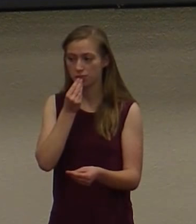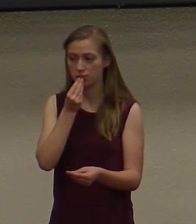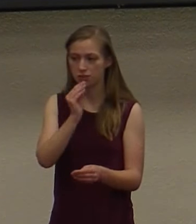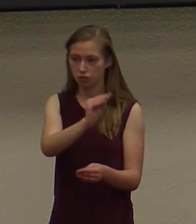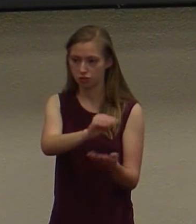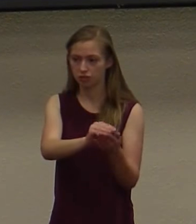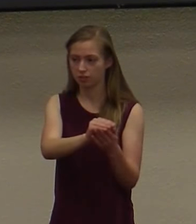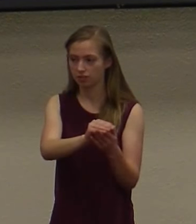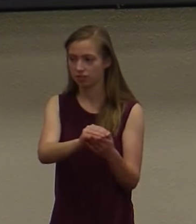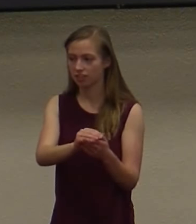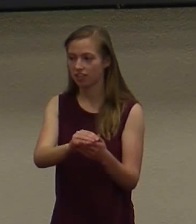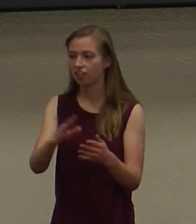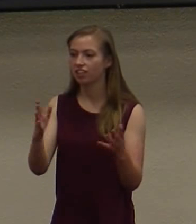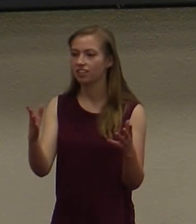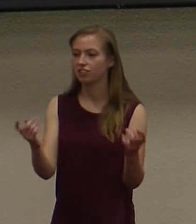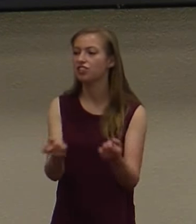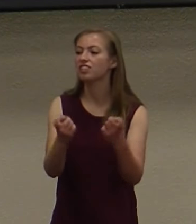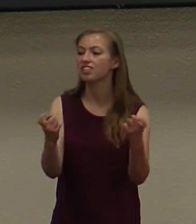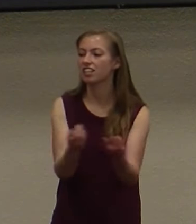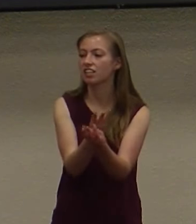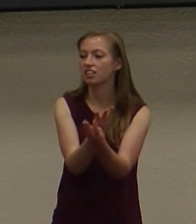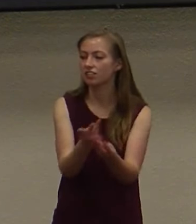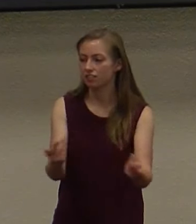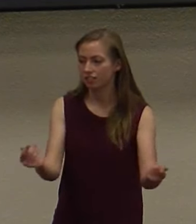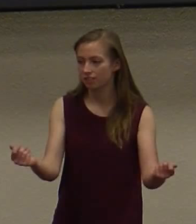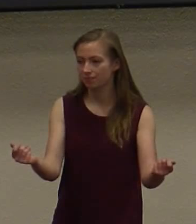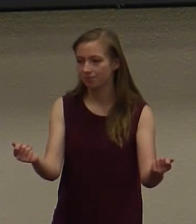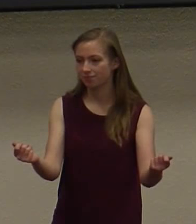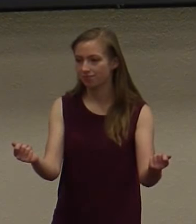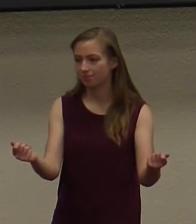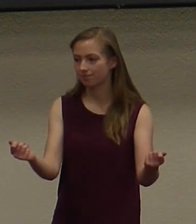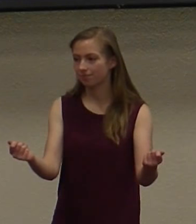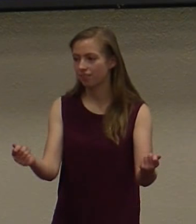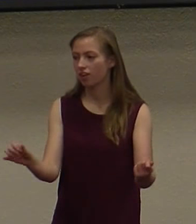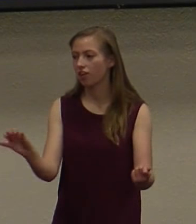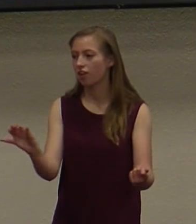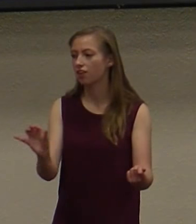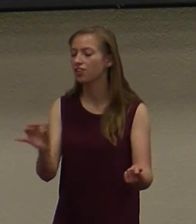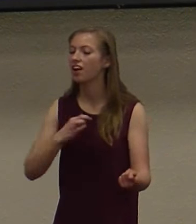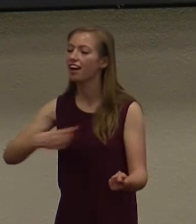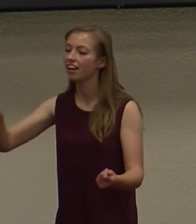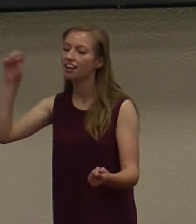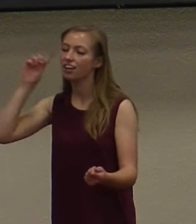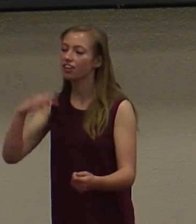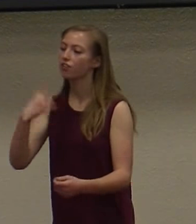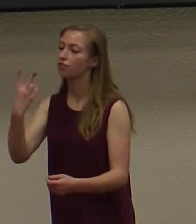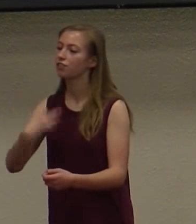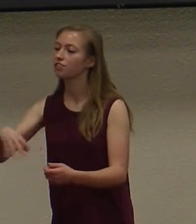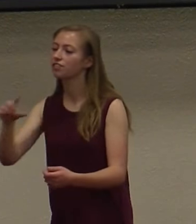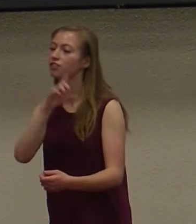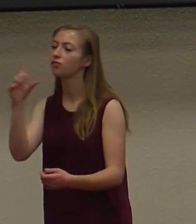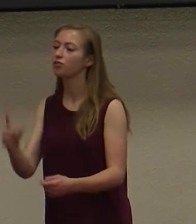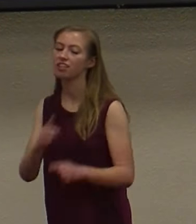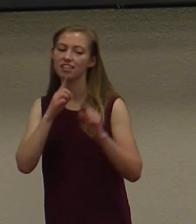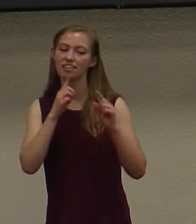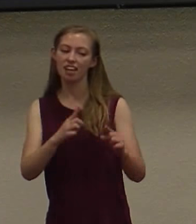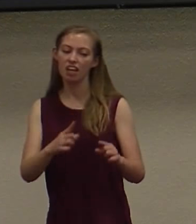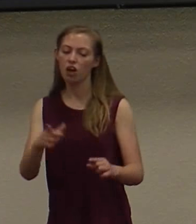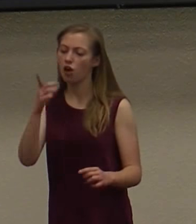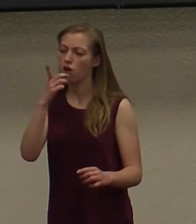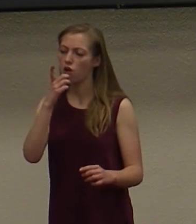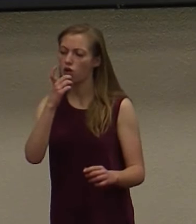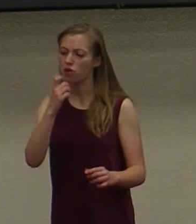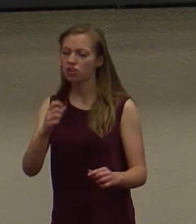is taken away, and your sin is purged. Also I heard the voice of the Lord saying, Whom shall I